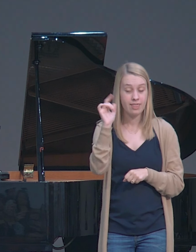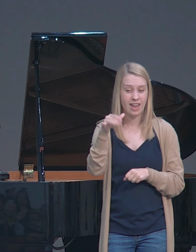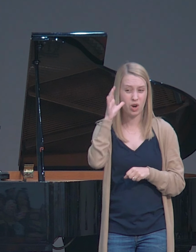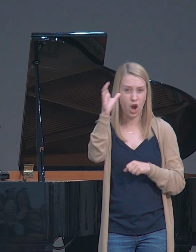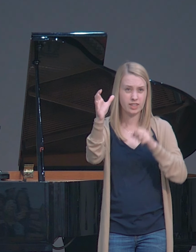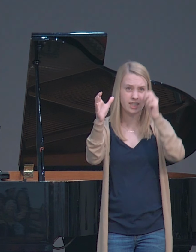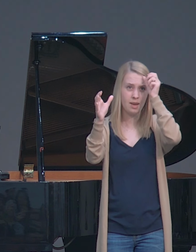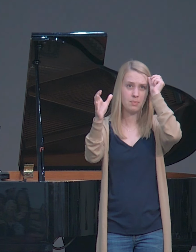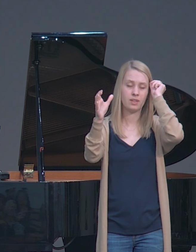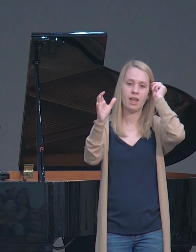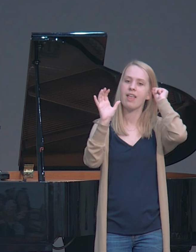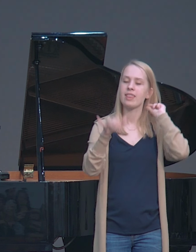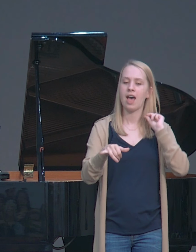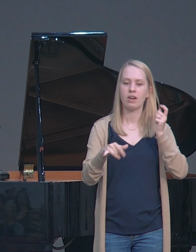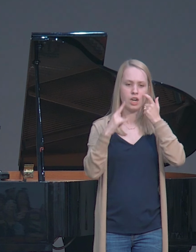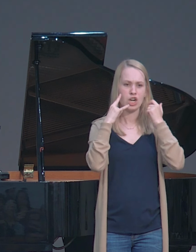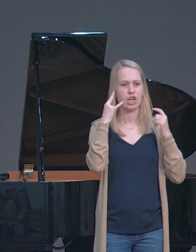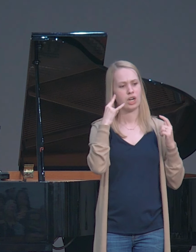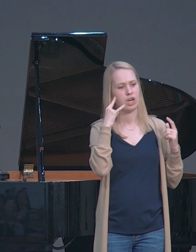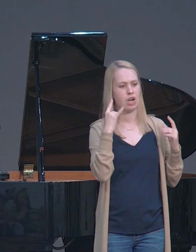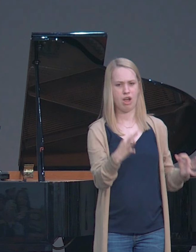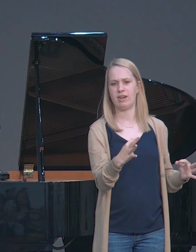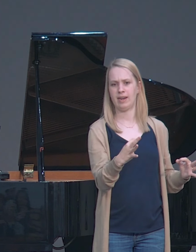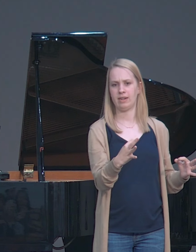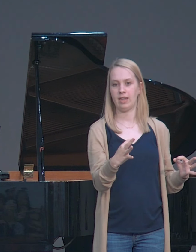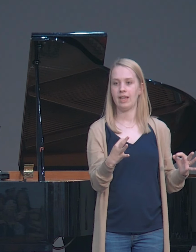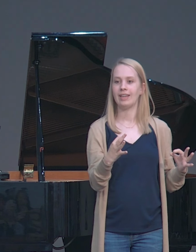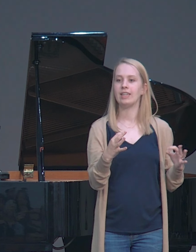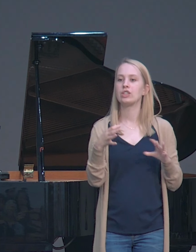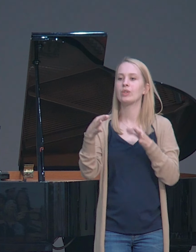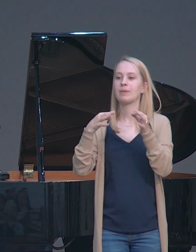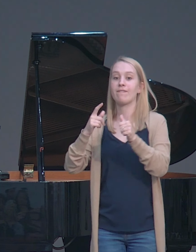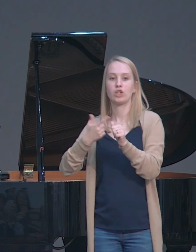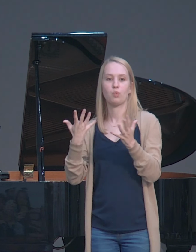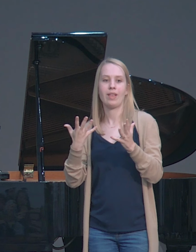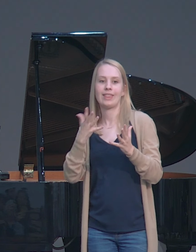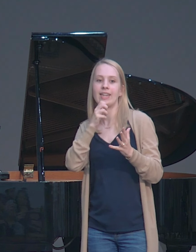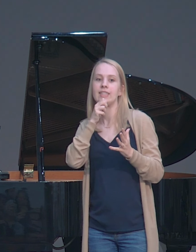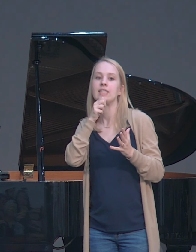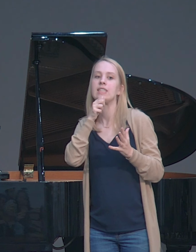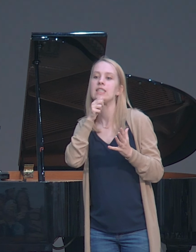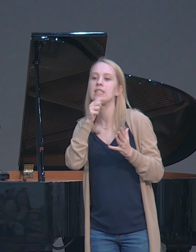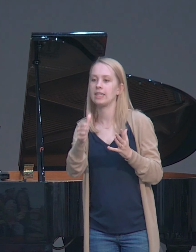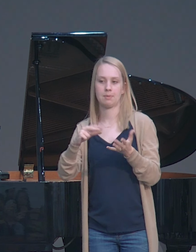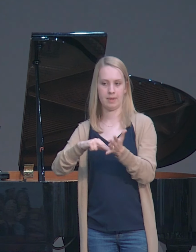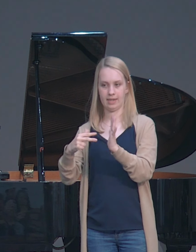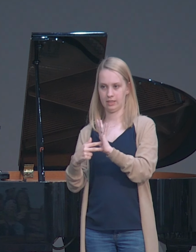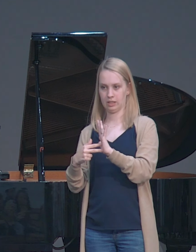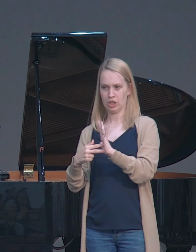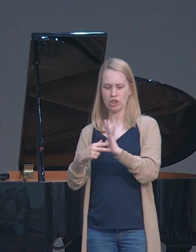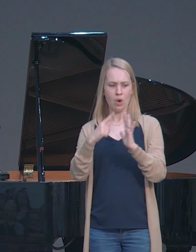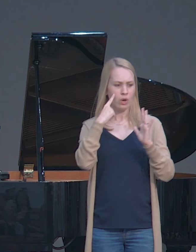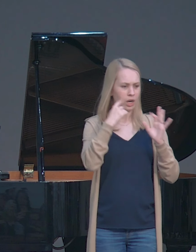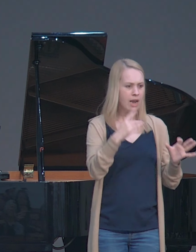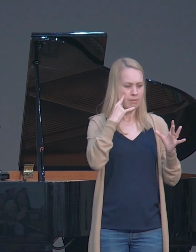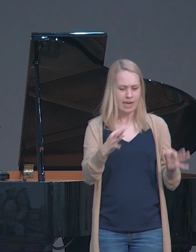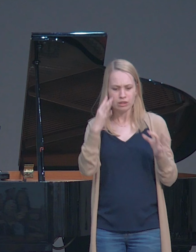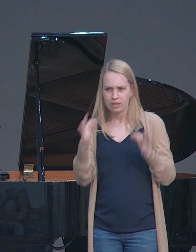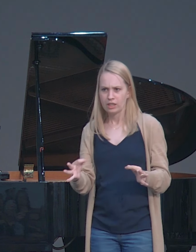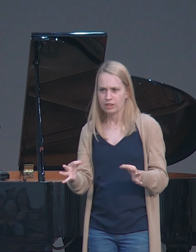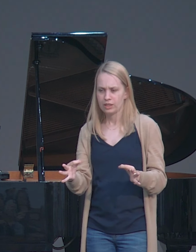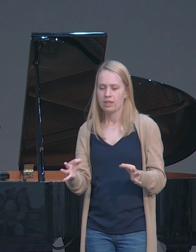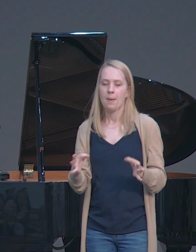that kind of condemnation is to understand what it's not. To understand what it's not. In condemnation, think with me here, in